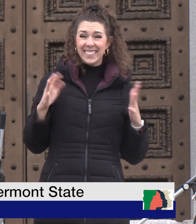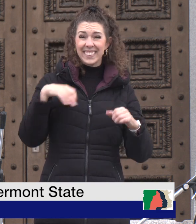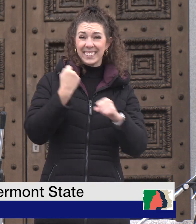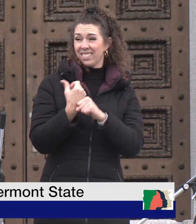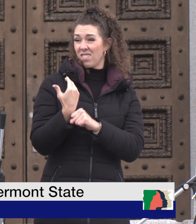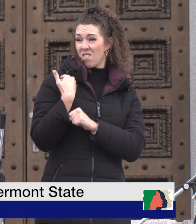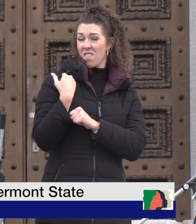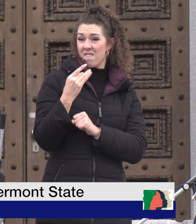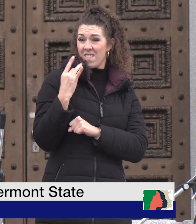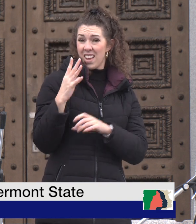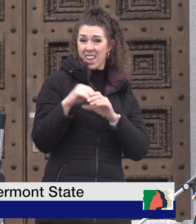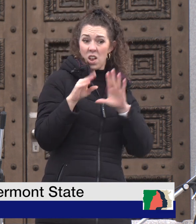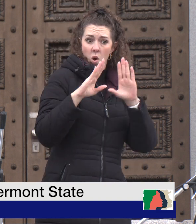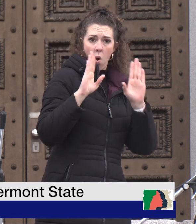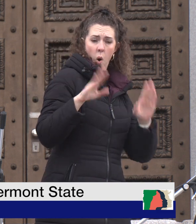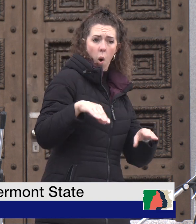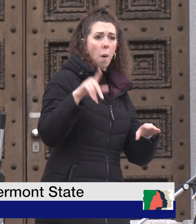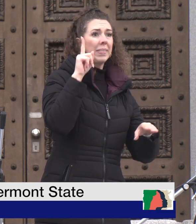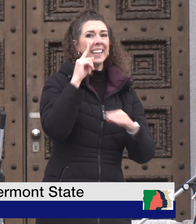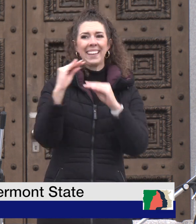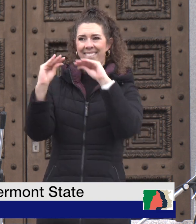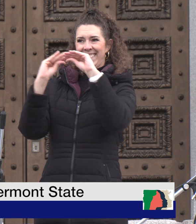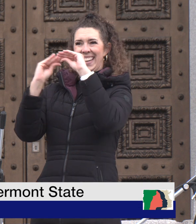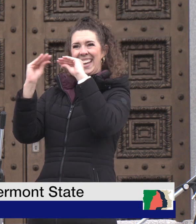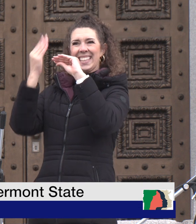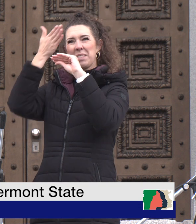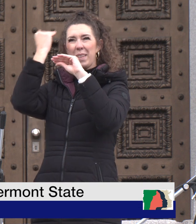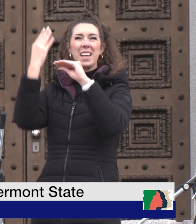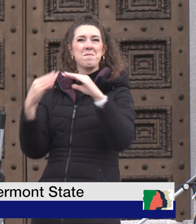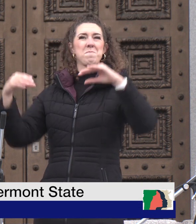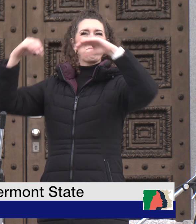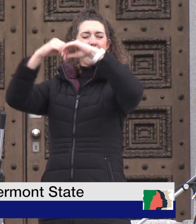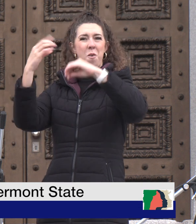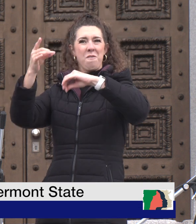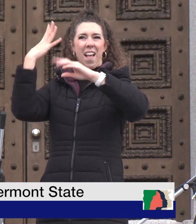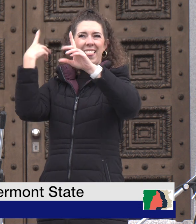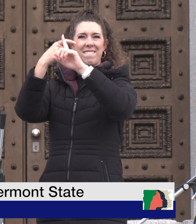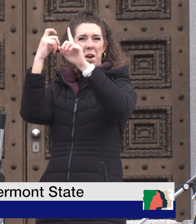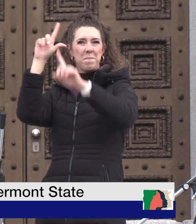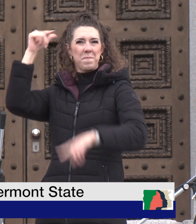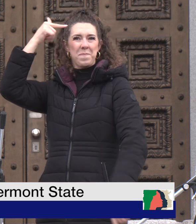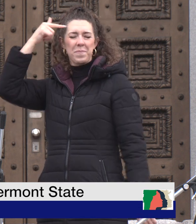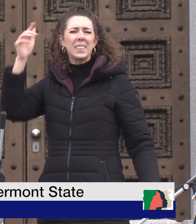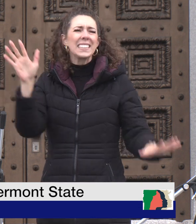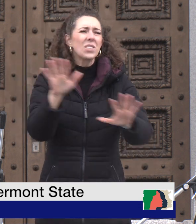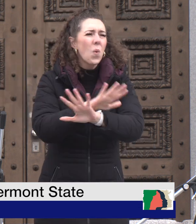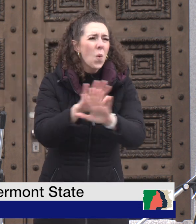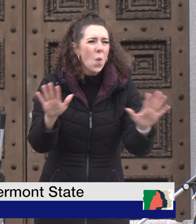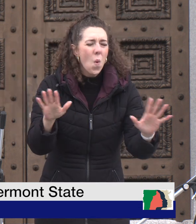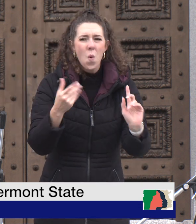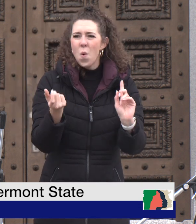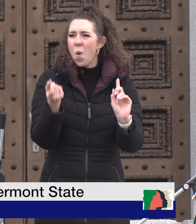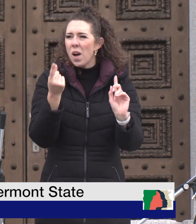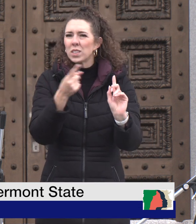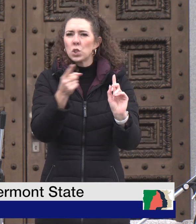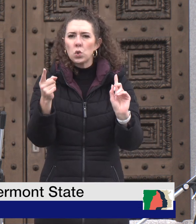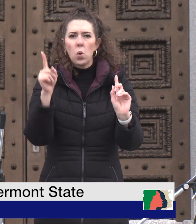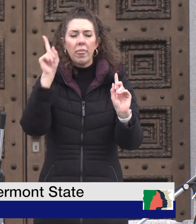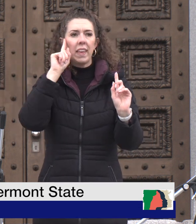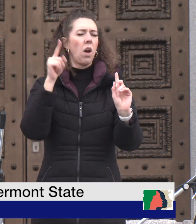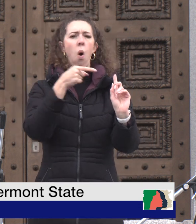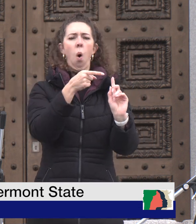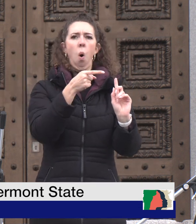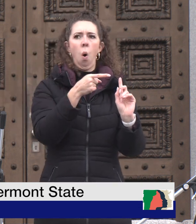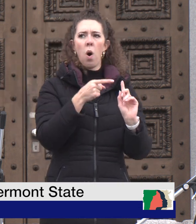be solved by violence from the state. This is a call to action and a challenge to those who see abolition and feminism as